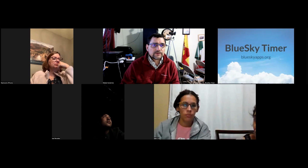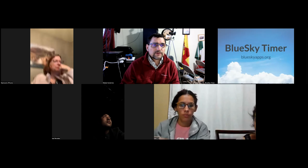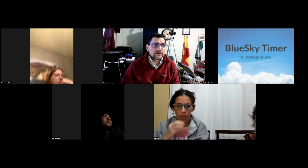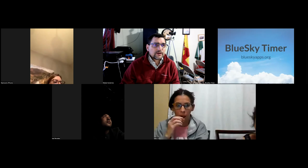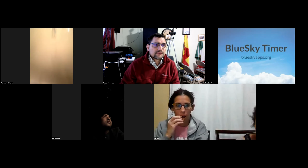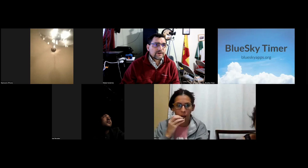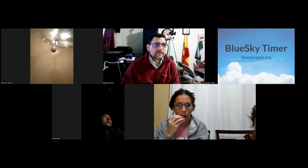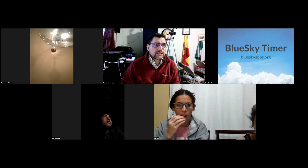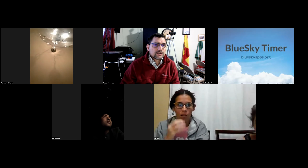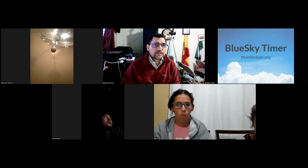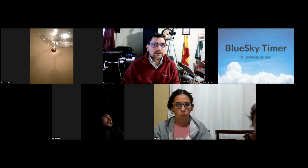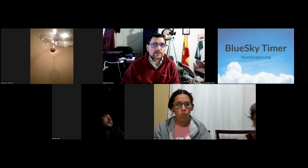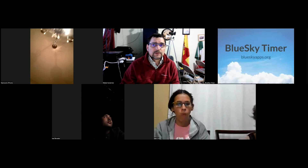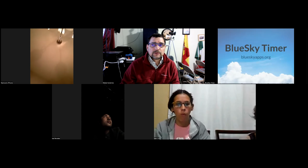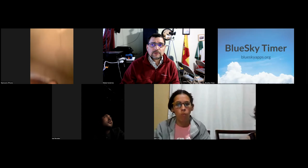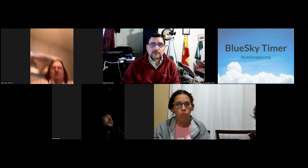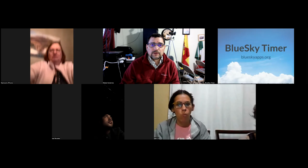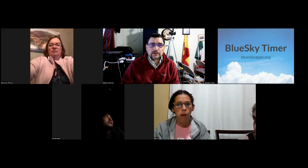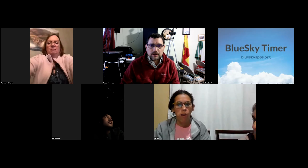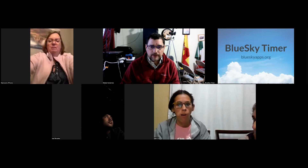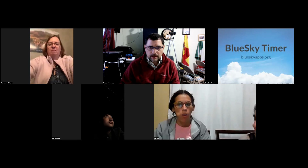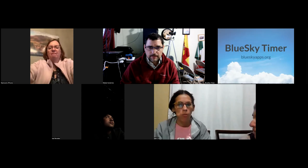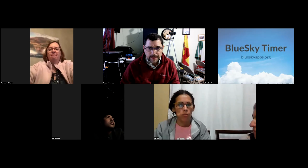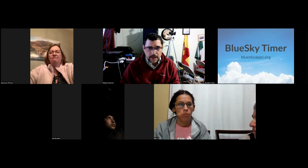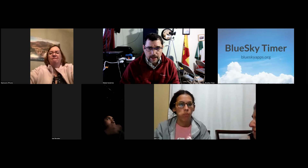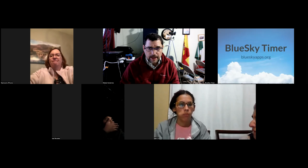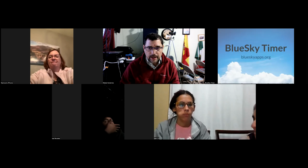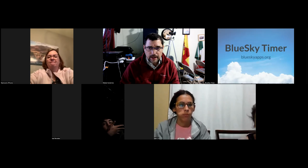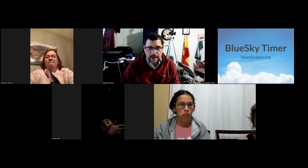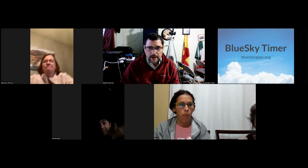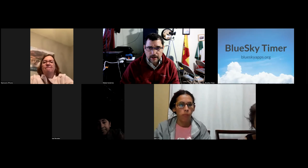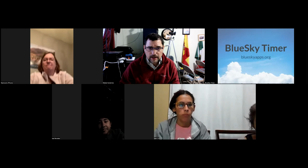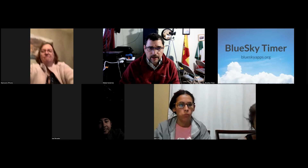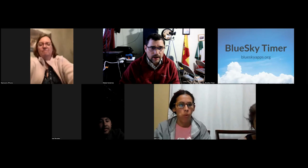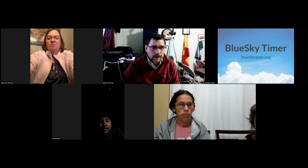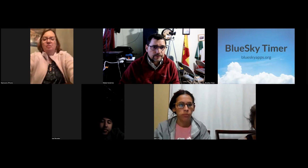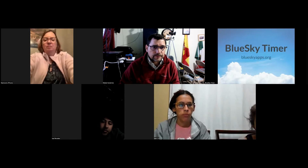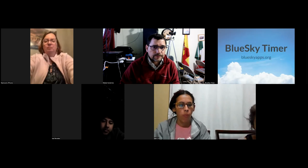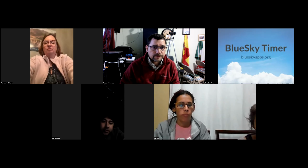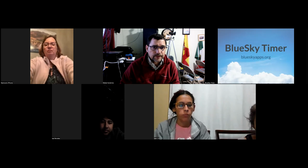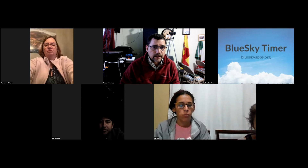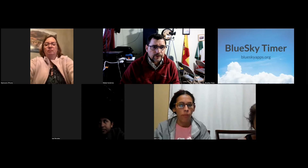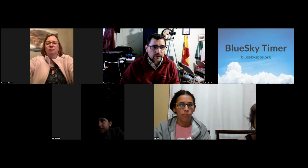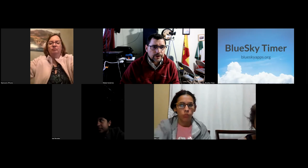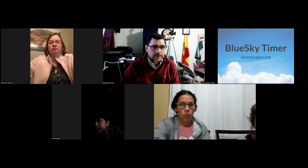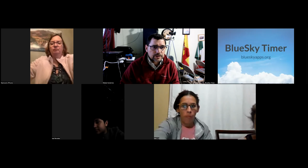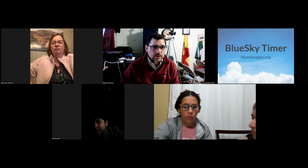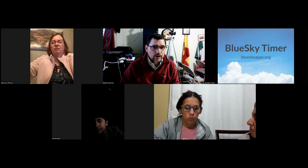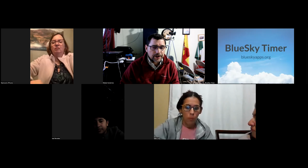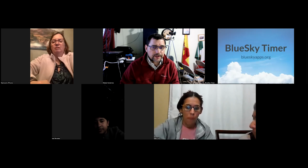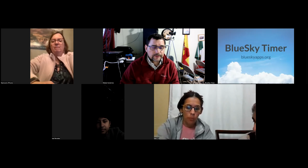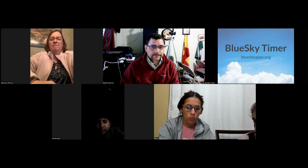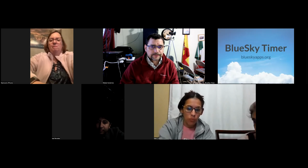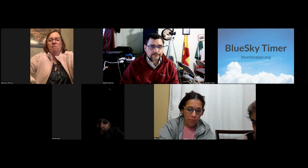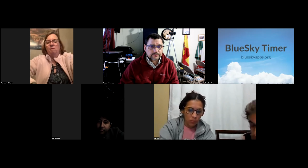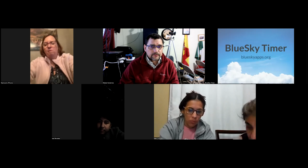tone. On the noise. Okay. And so here's the